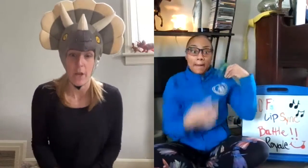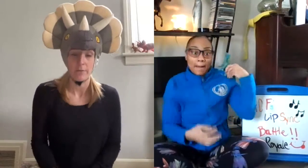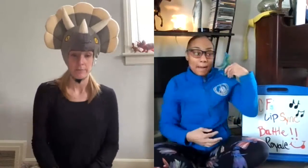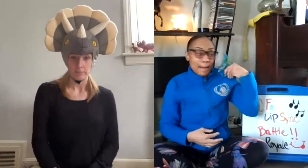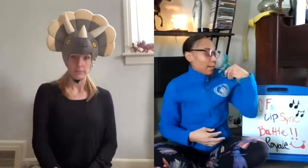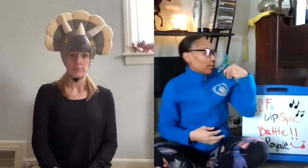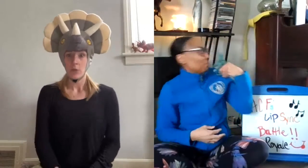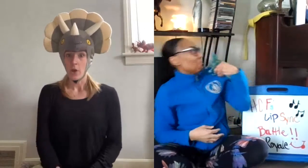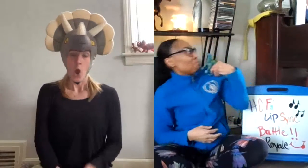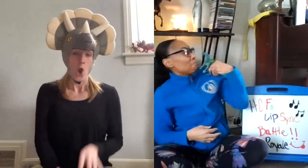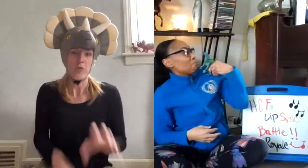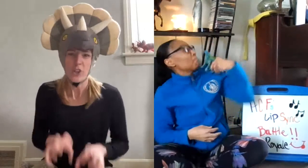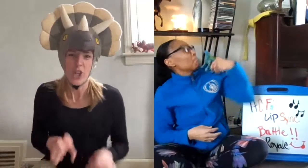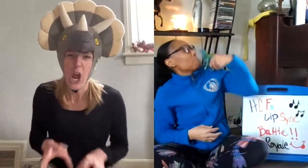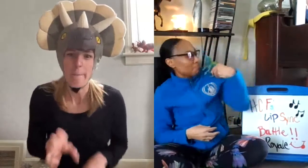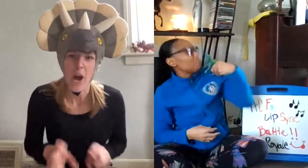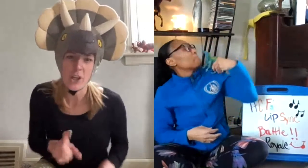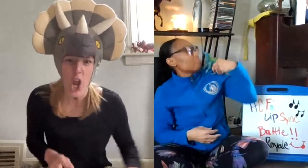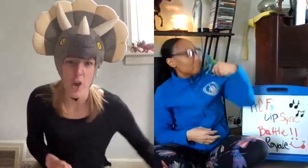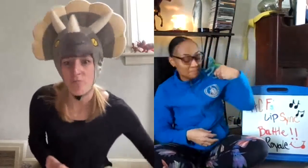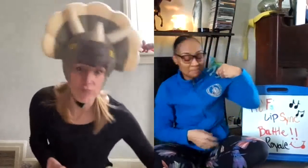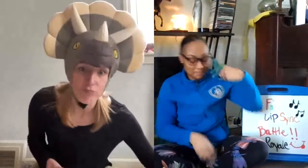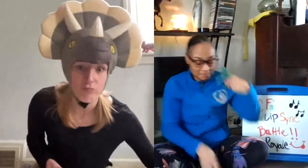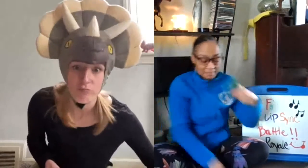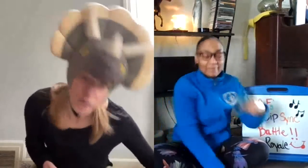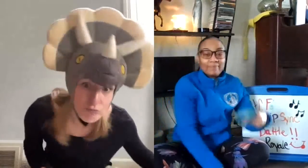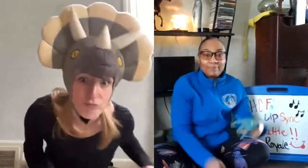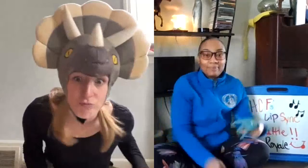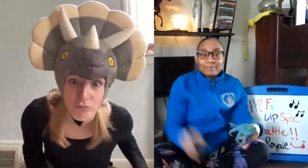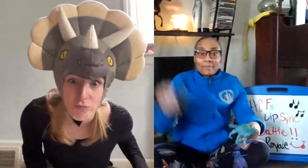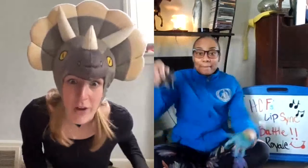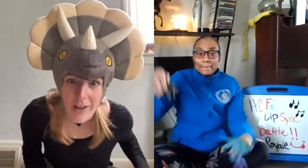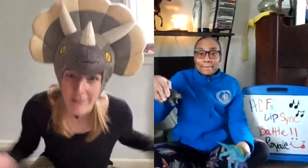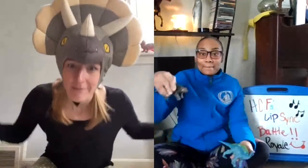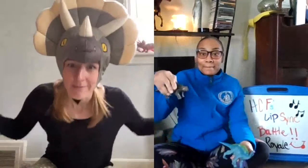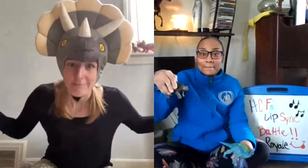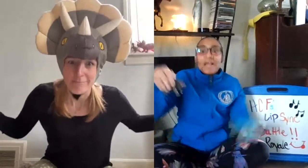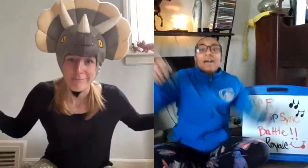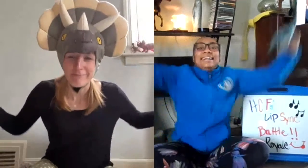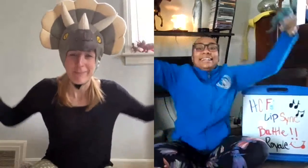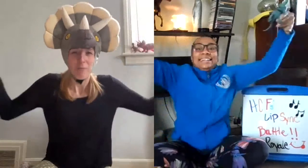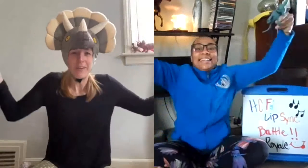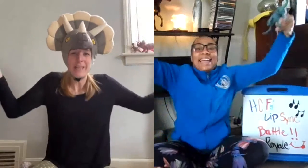and a chomping, crunching and a munching.